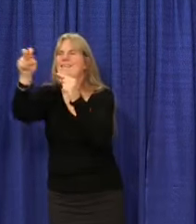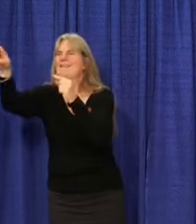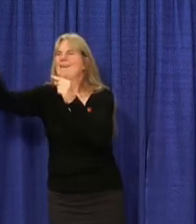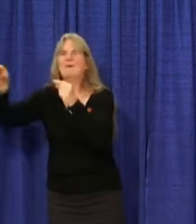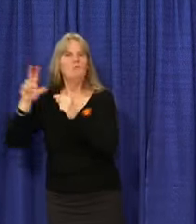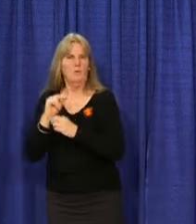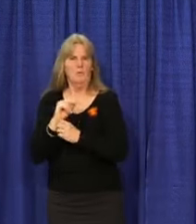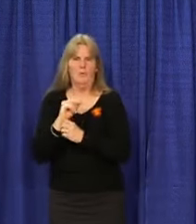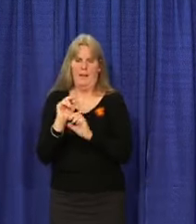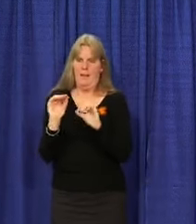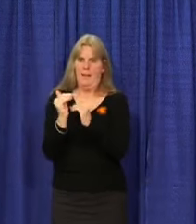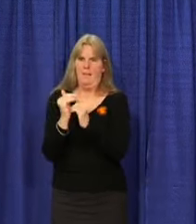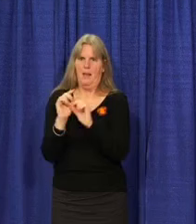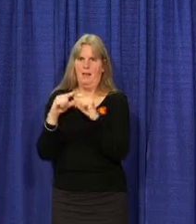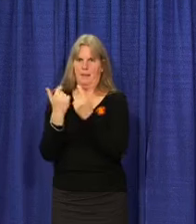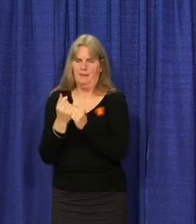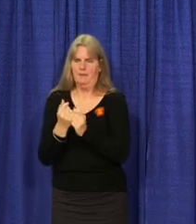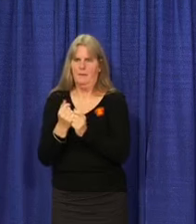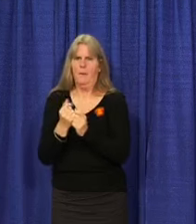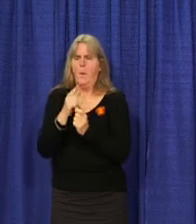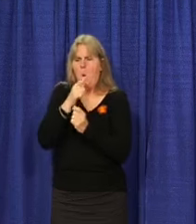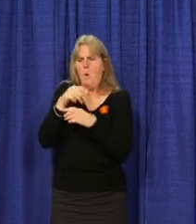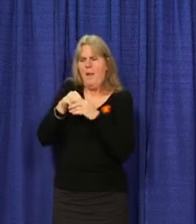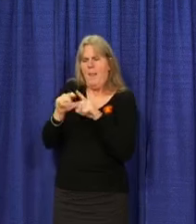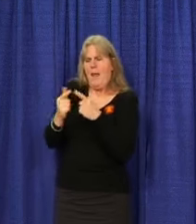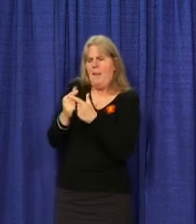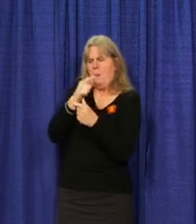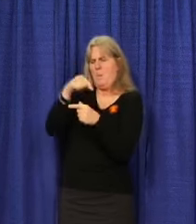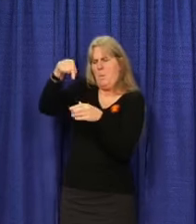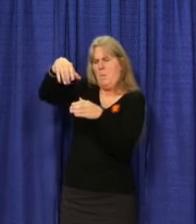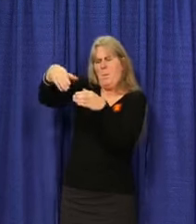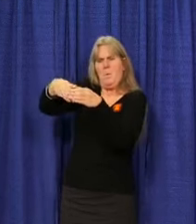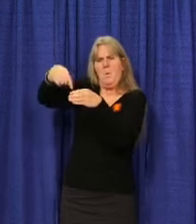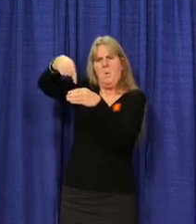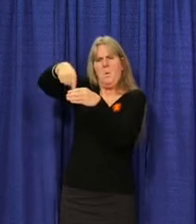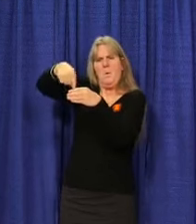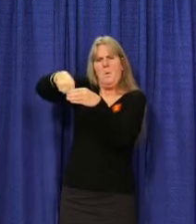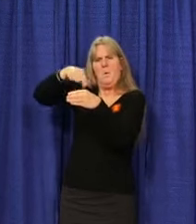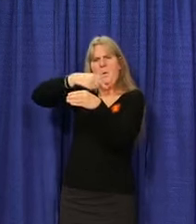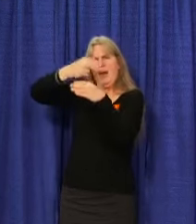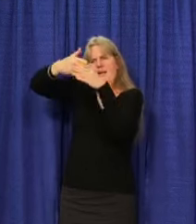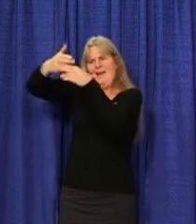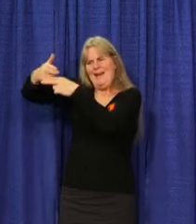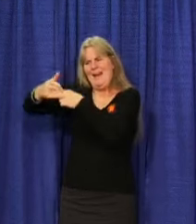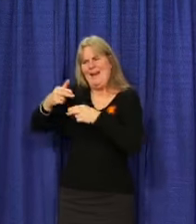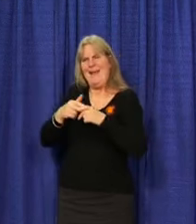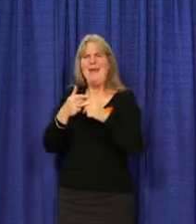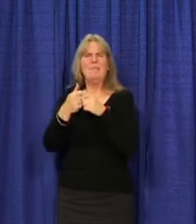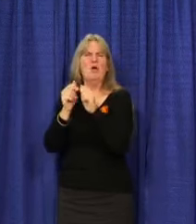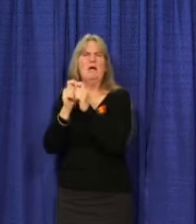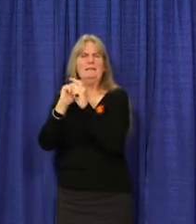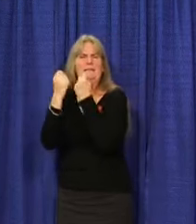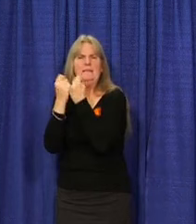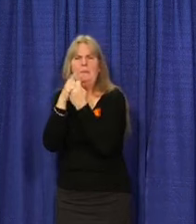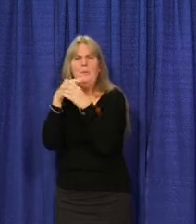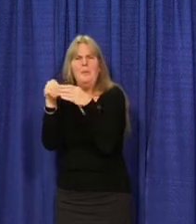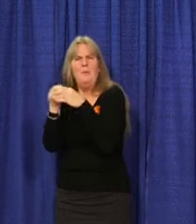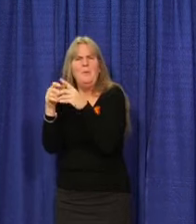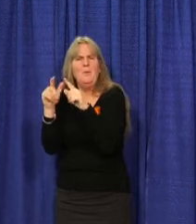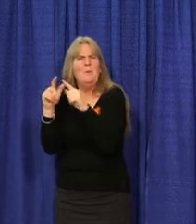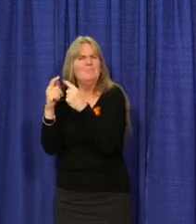Organizers should keep a list of contacts within that, of the participants within a mini-league.